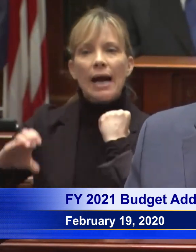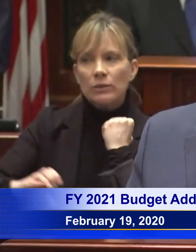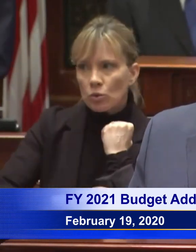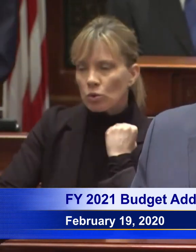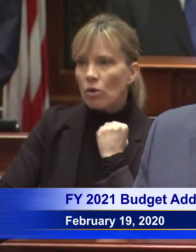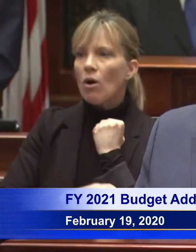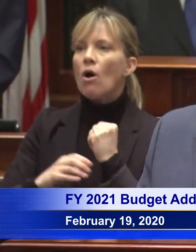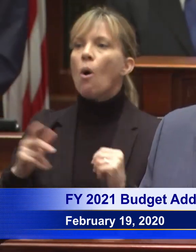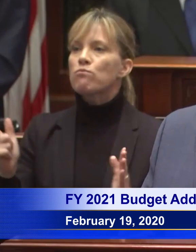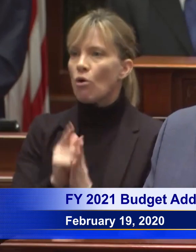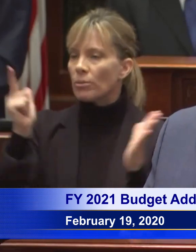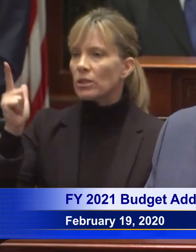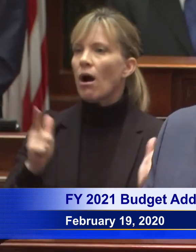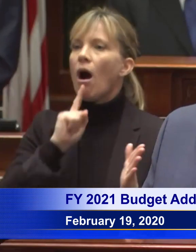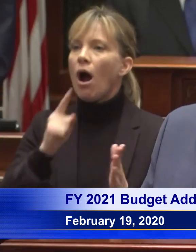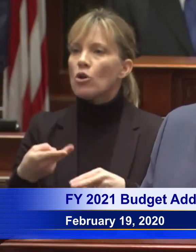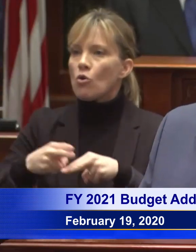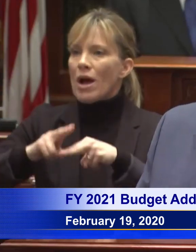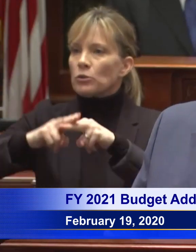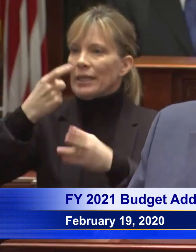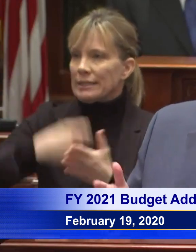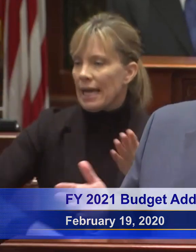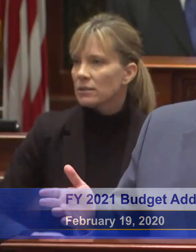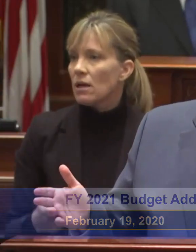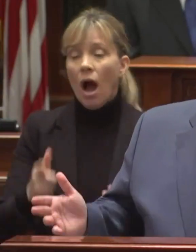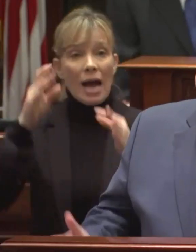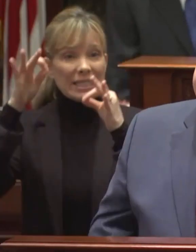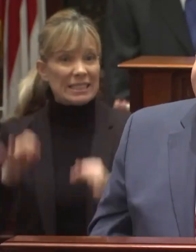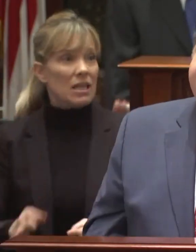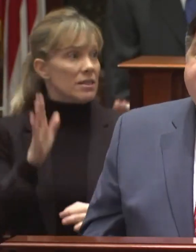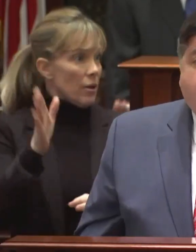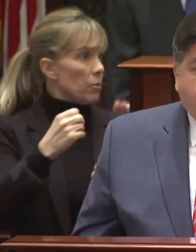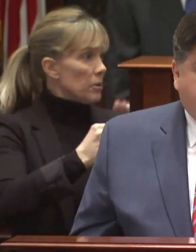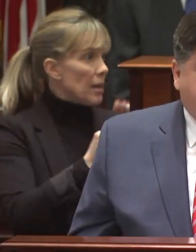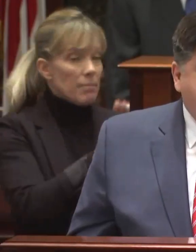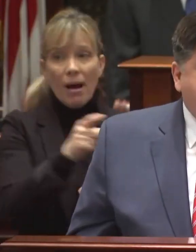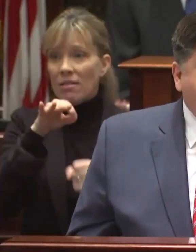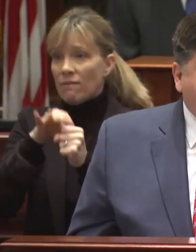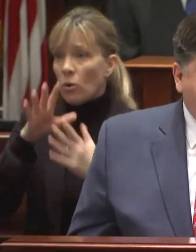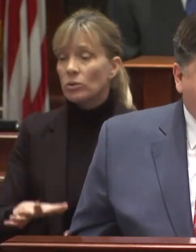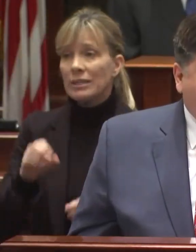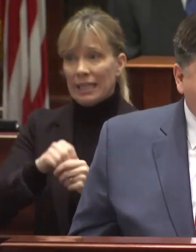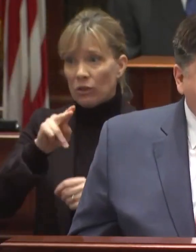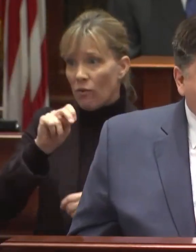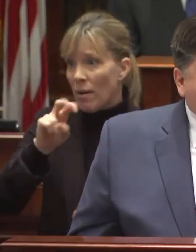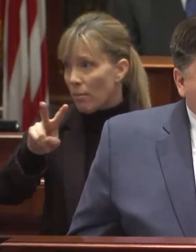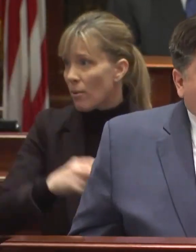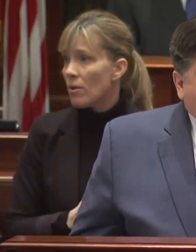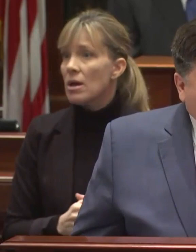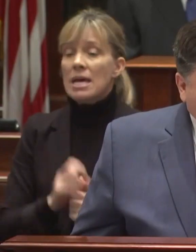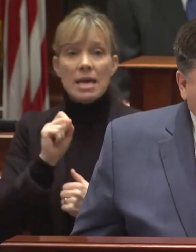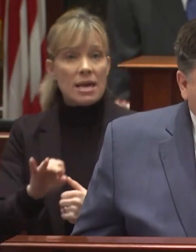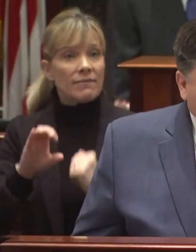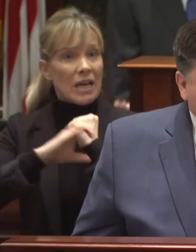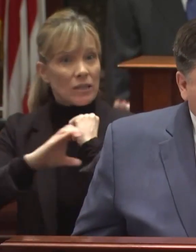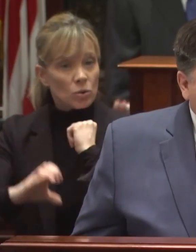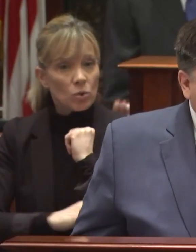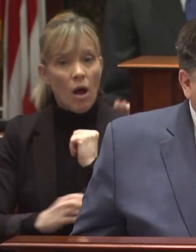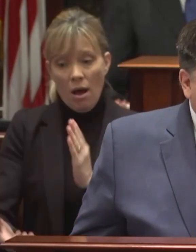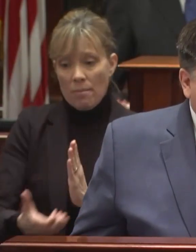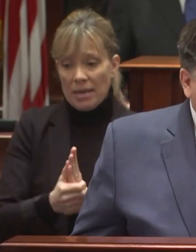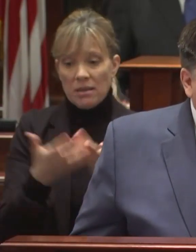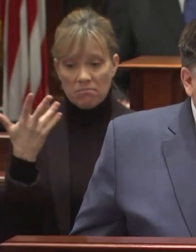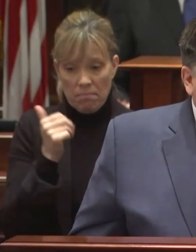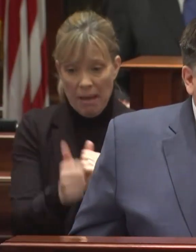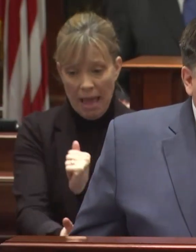constitutional prohibition on a graduated tax, a decision that will be made by voters in November. If the constitutional amendment